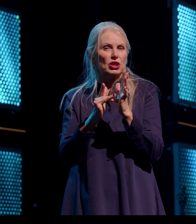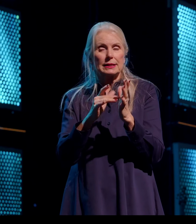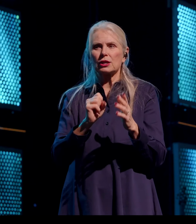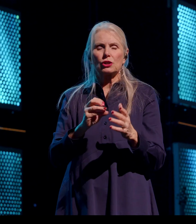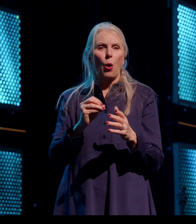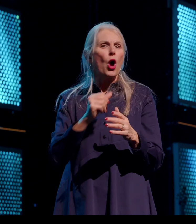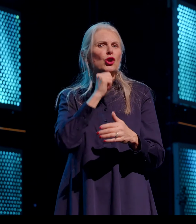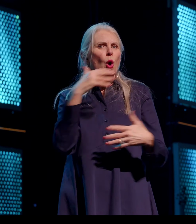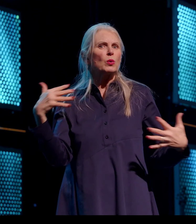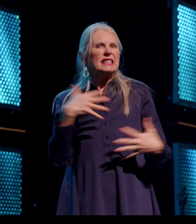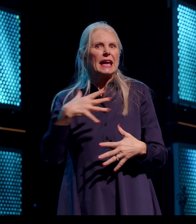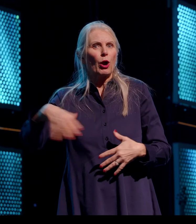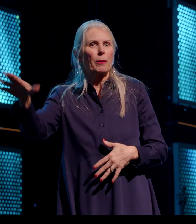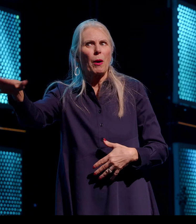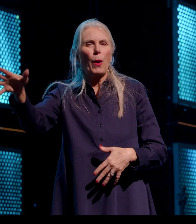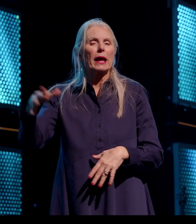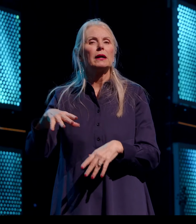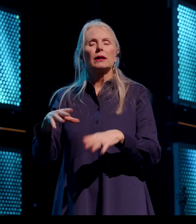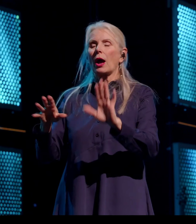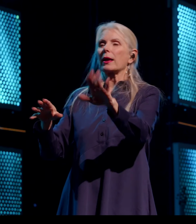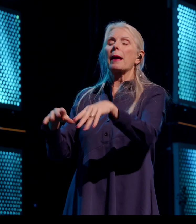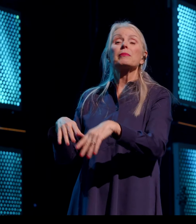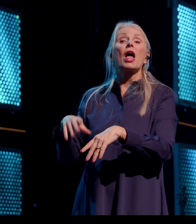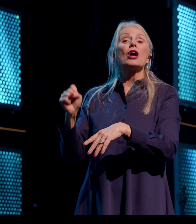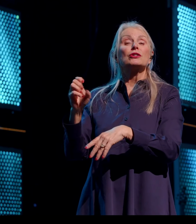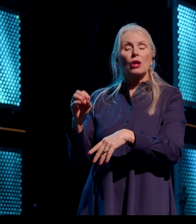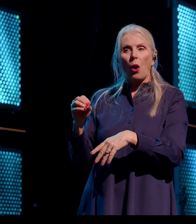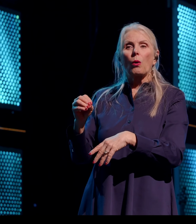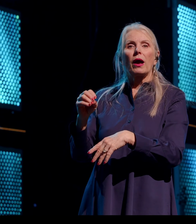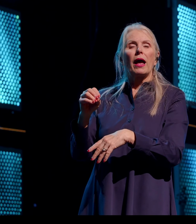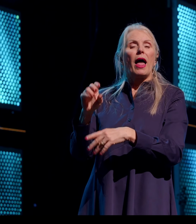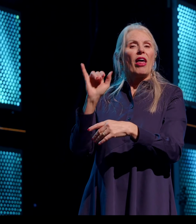away. Maybe it's not them." But